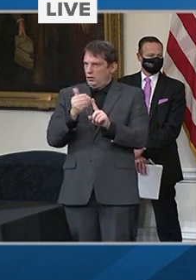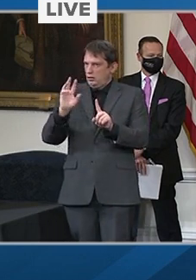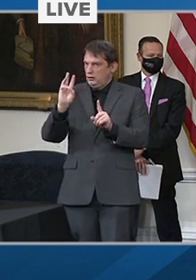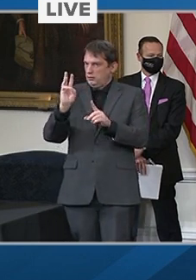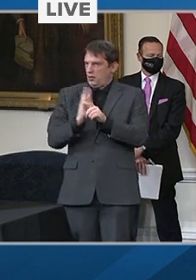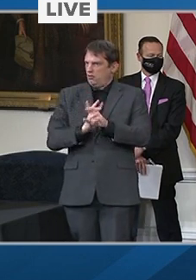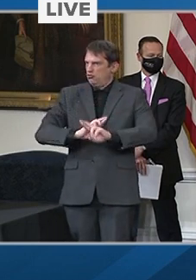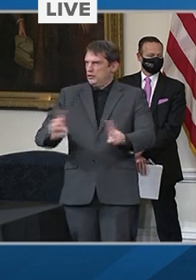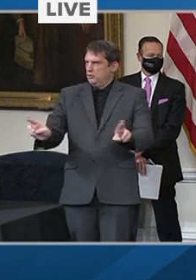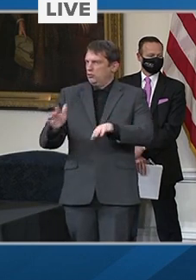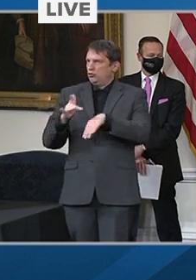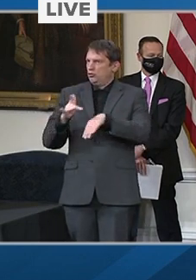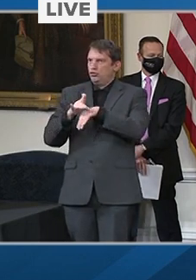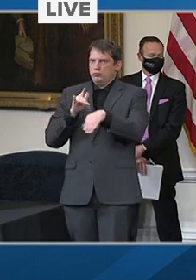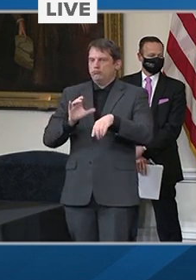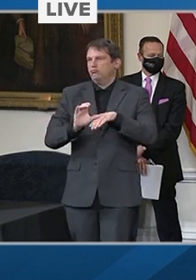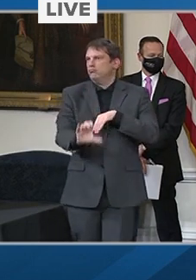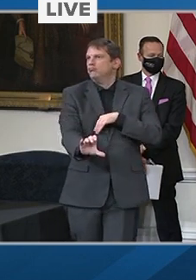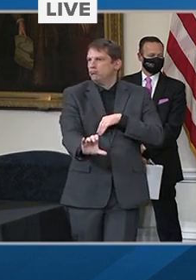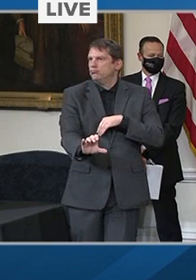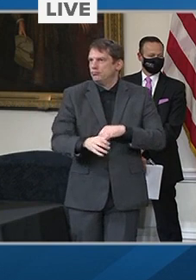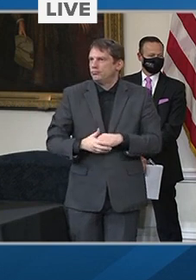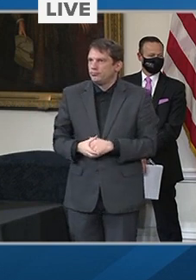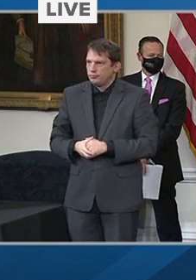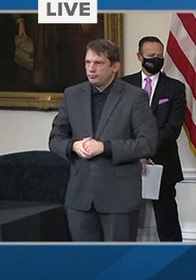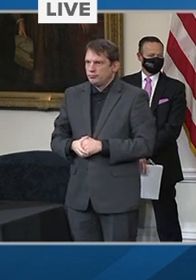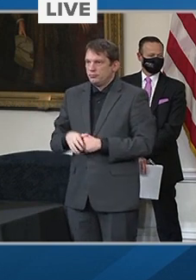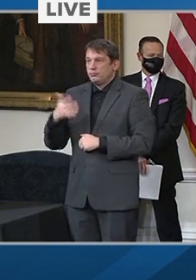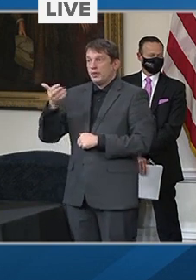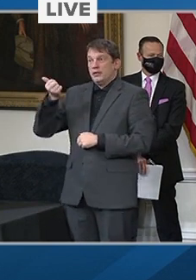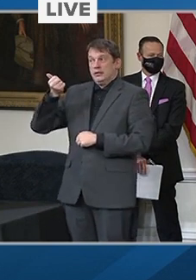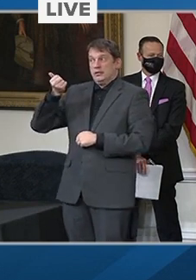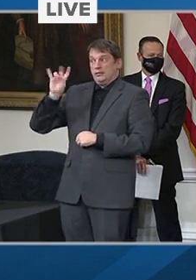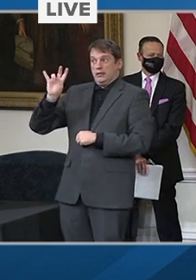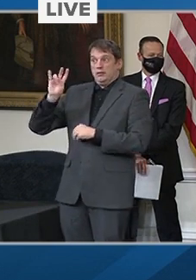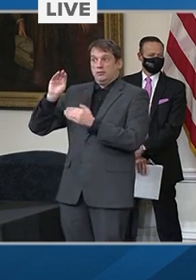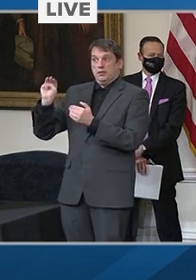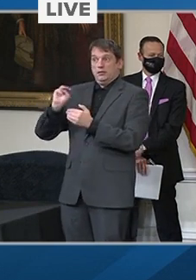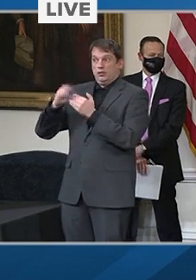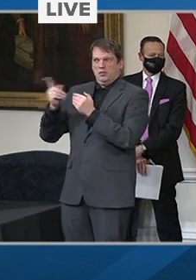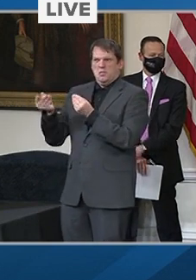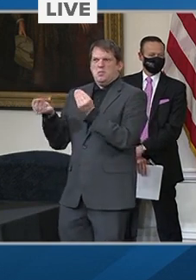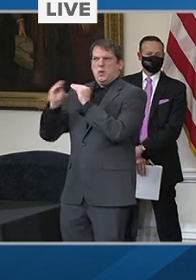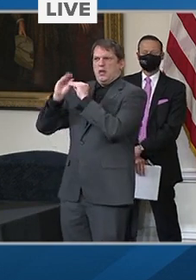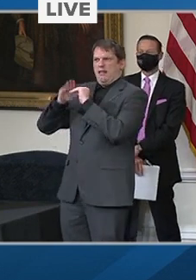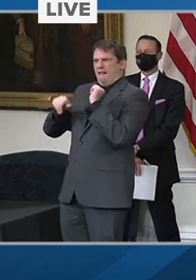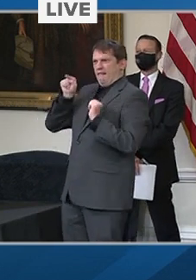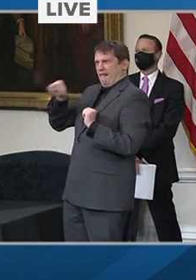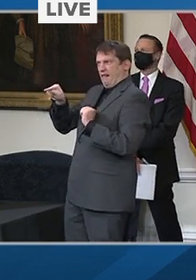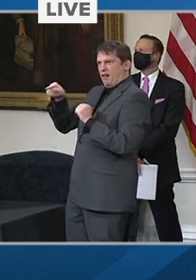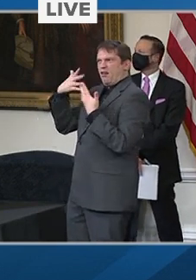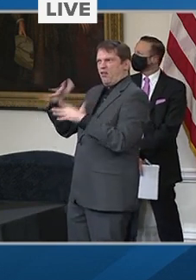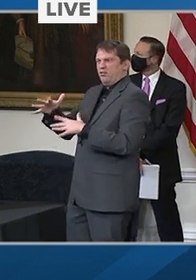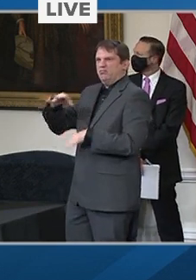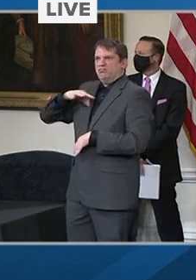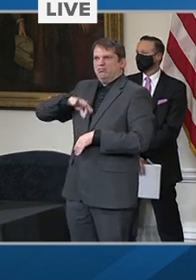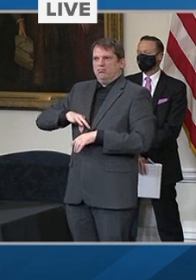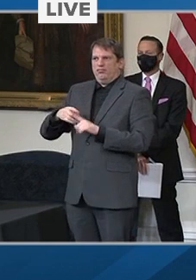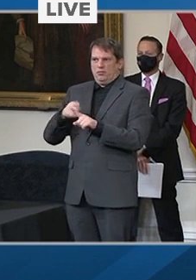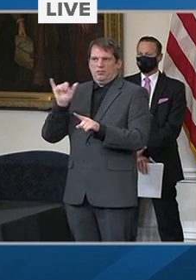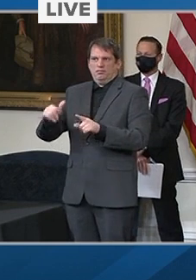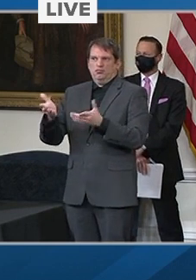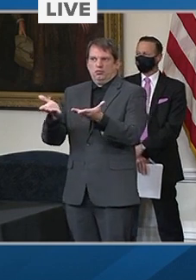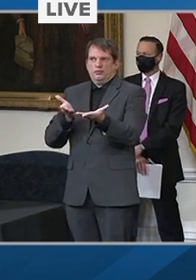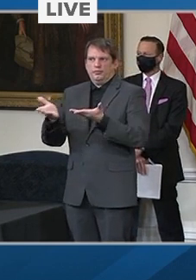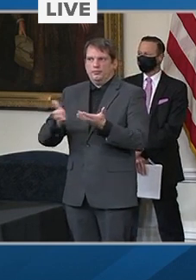More than 17,000 Marylanders benefit from these critical services. With the actions we're taking today, we are